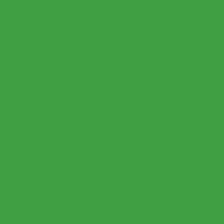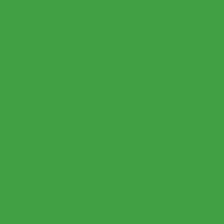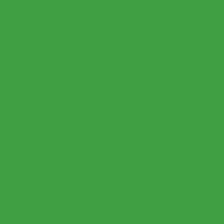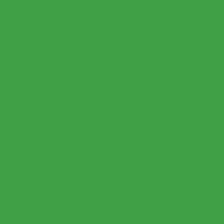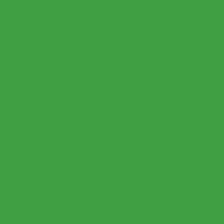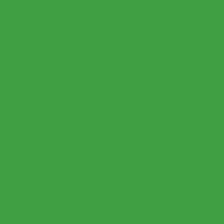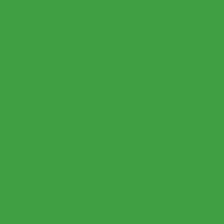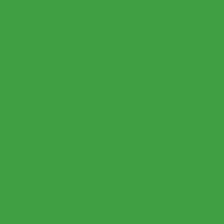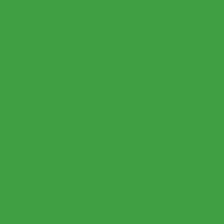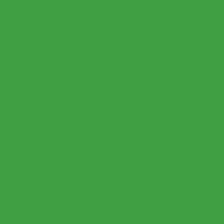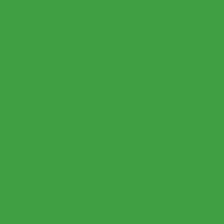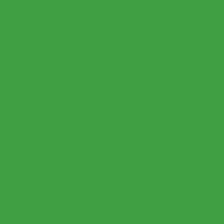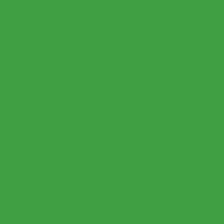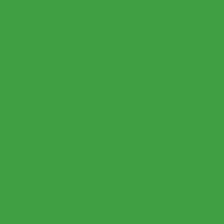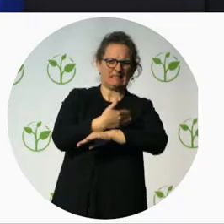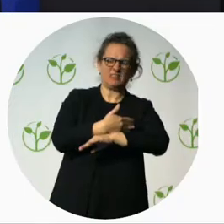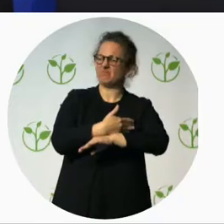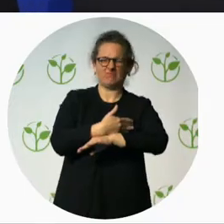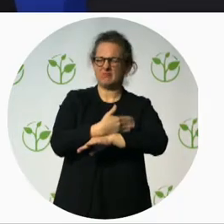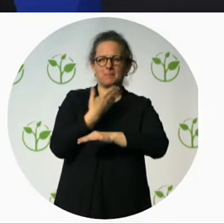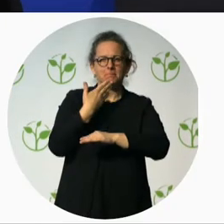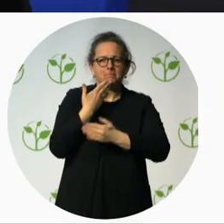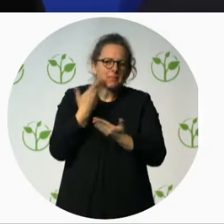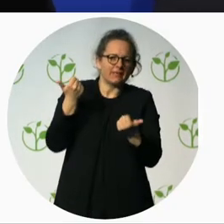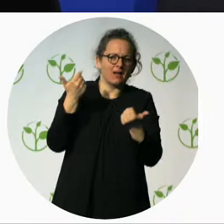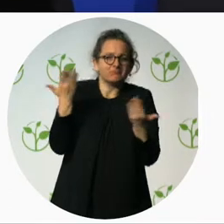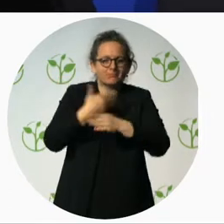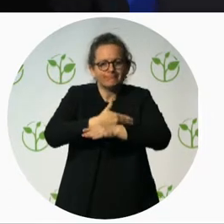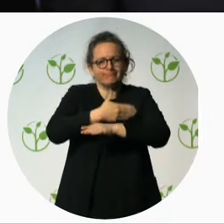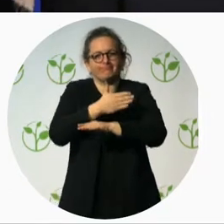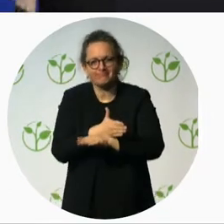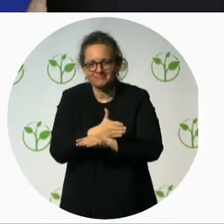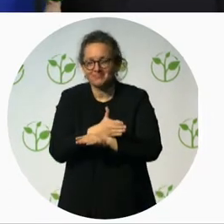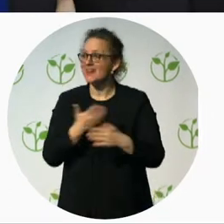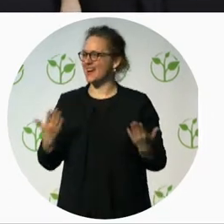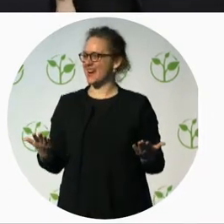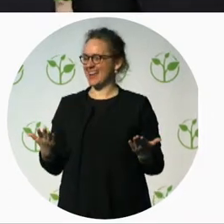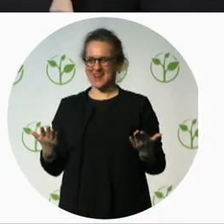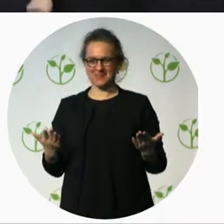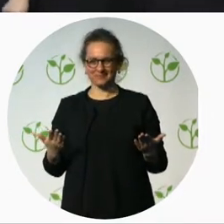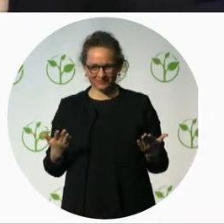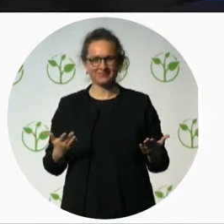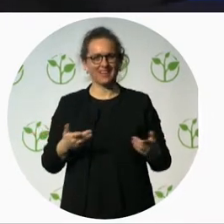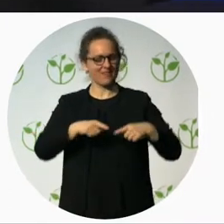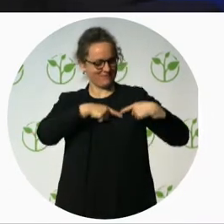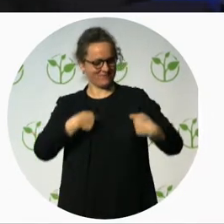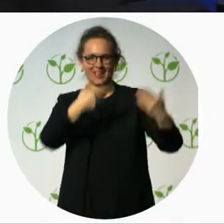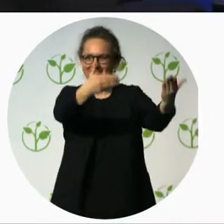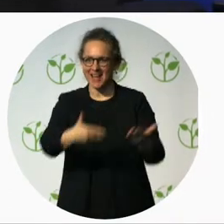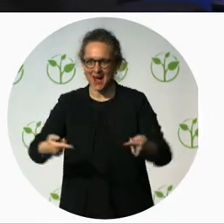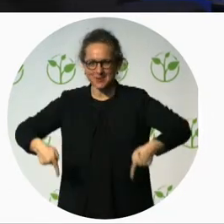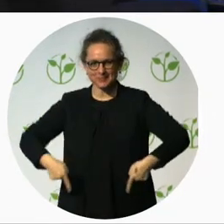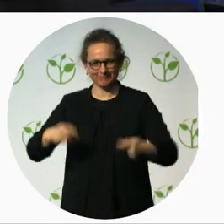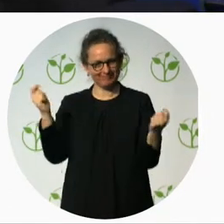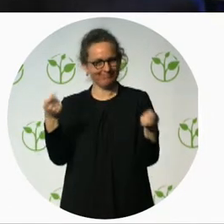first of all, you are all very, very welcome back. You are the supreme zero supporters. So a big round of applause for ourselves. Can we just shake it up